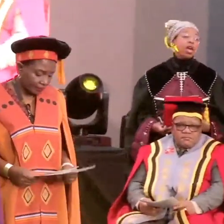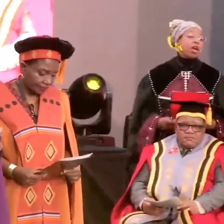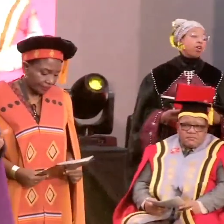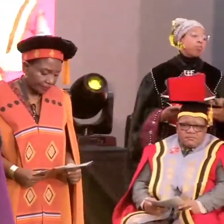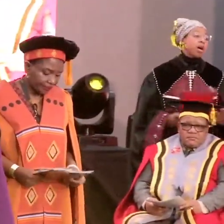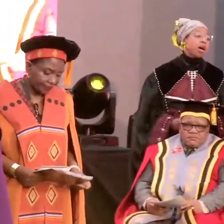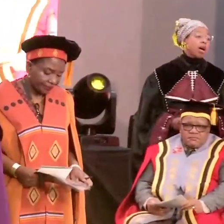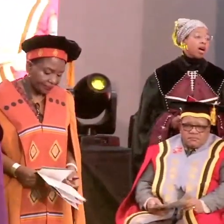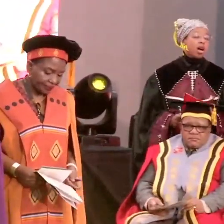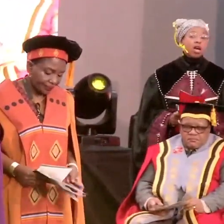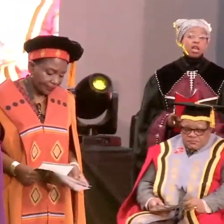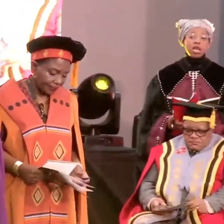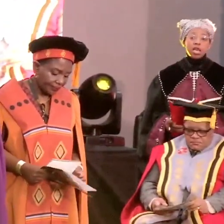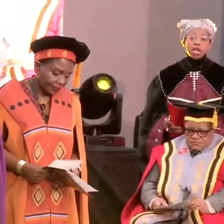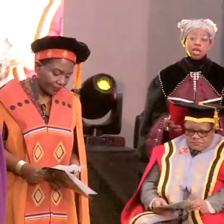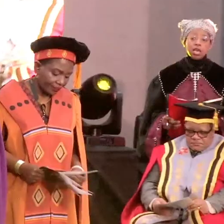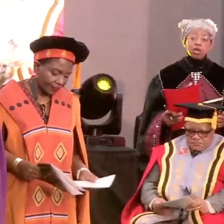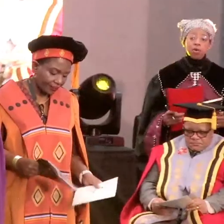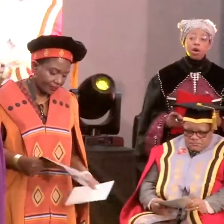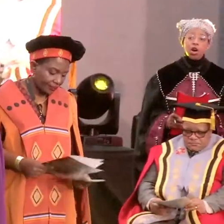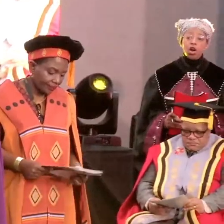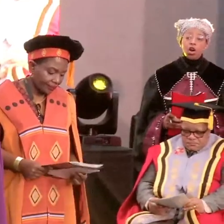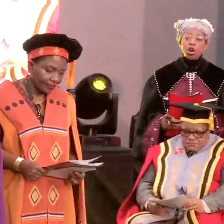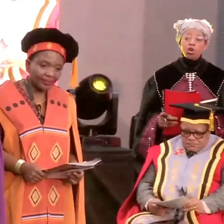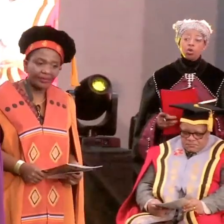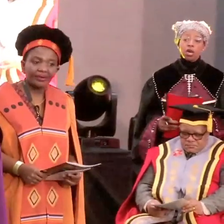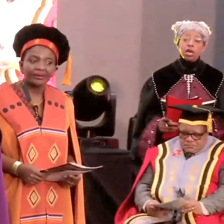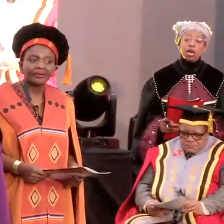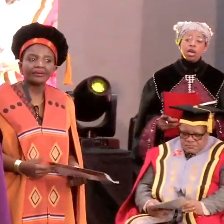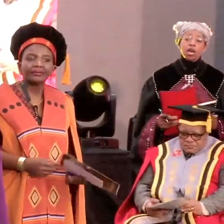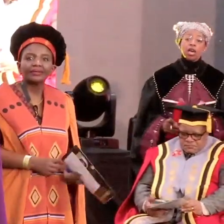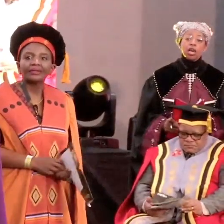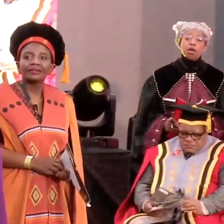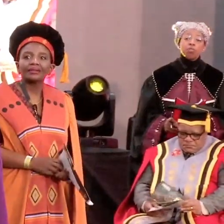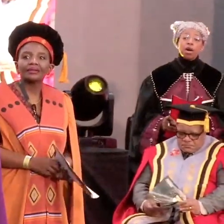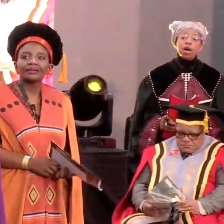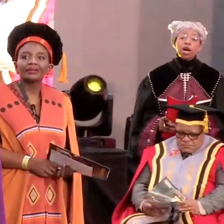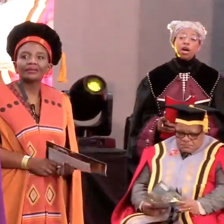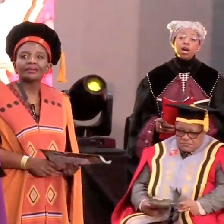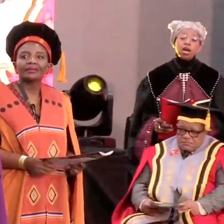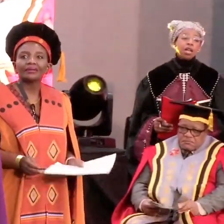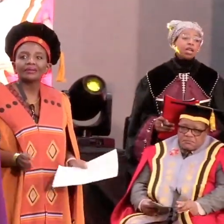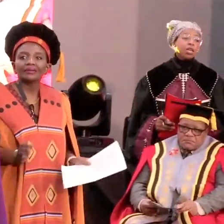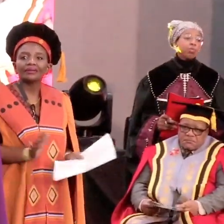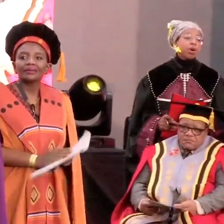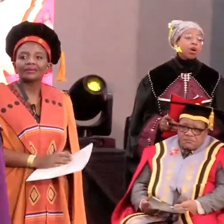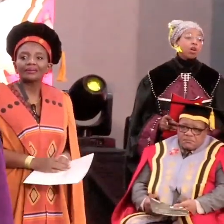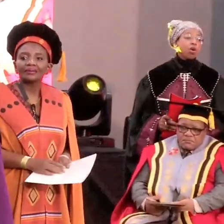Oh.